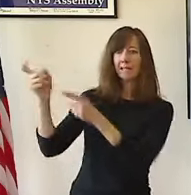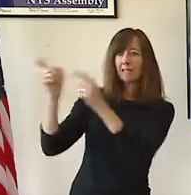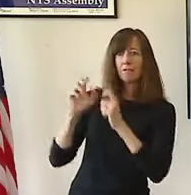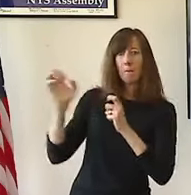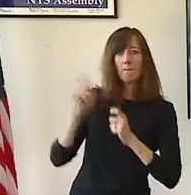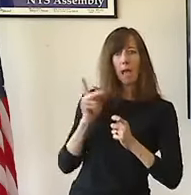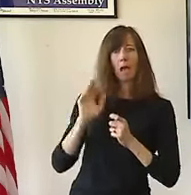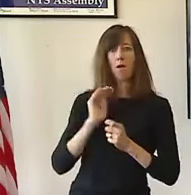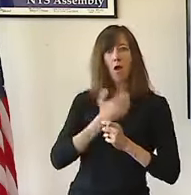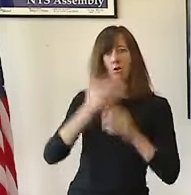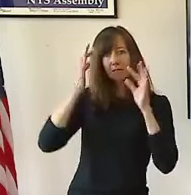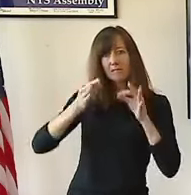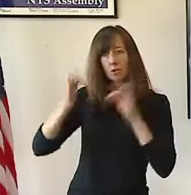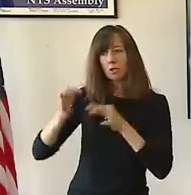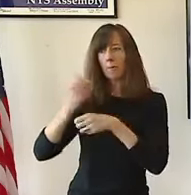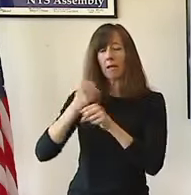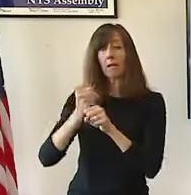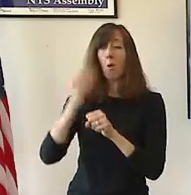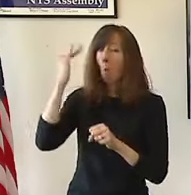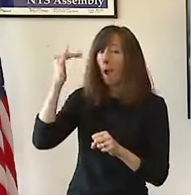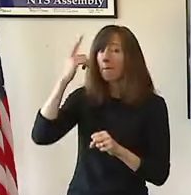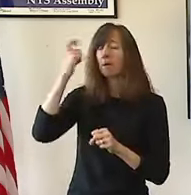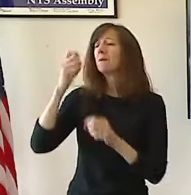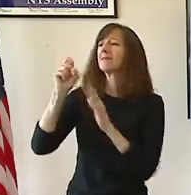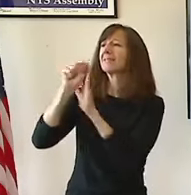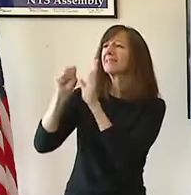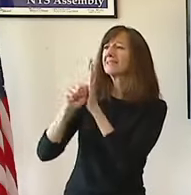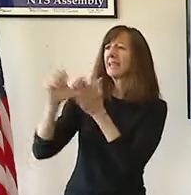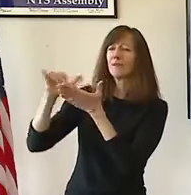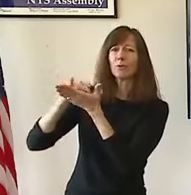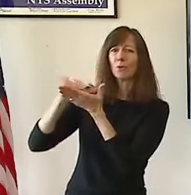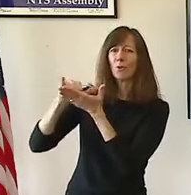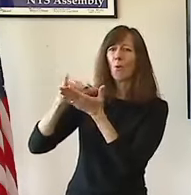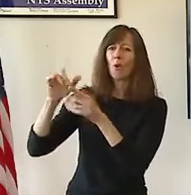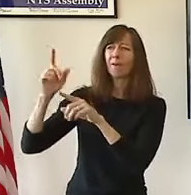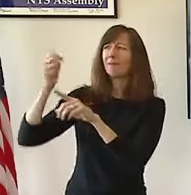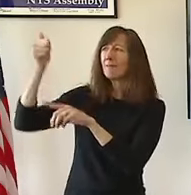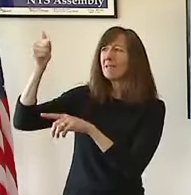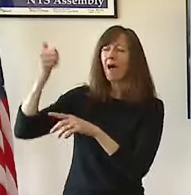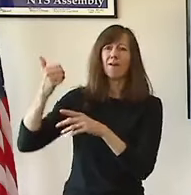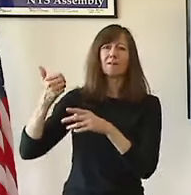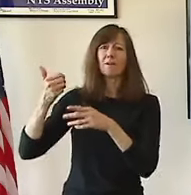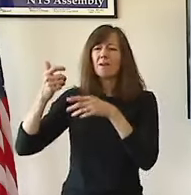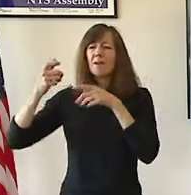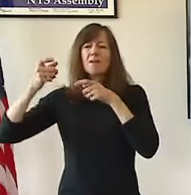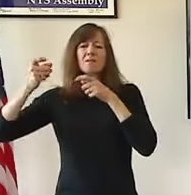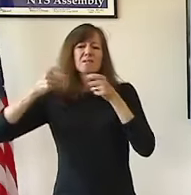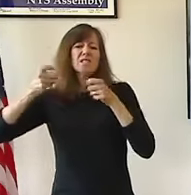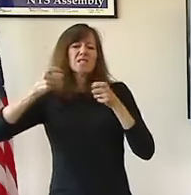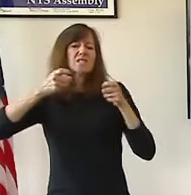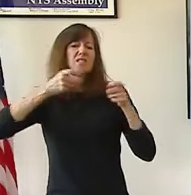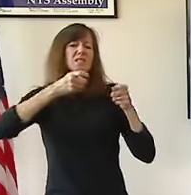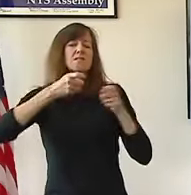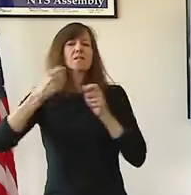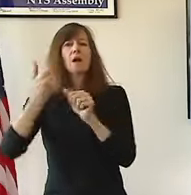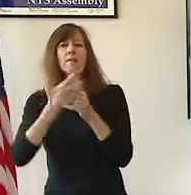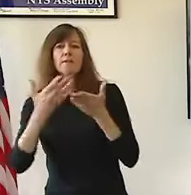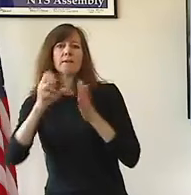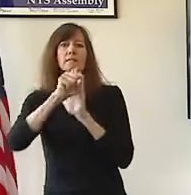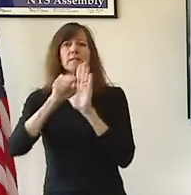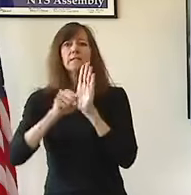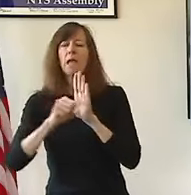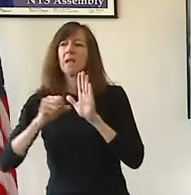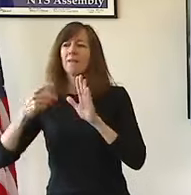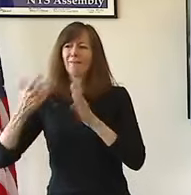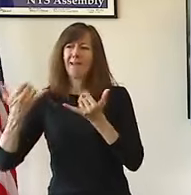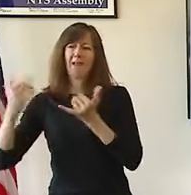Because the state of New York shouldn't be making the kind of granular or very micromanaged decisions that it is now being required to make.